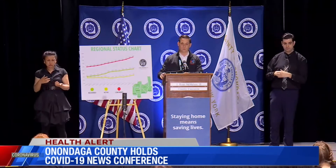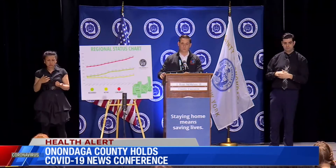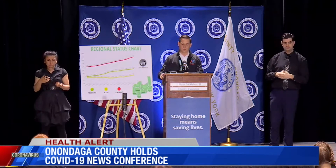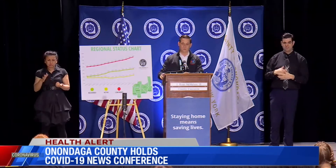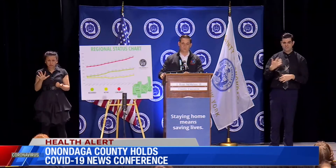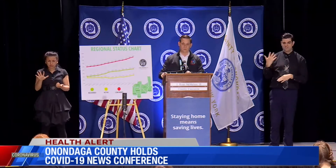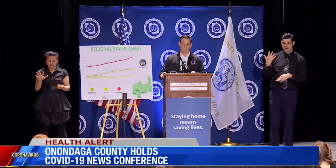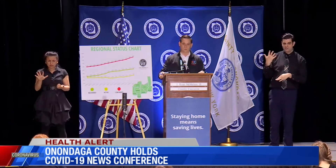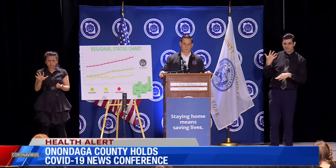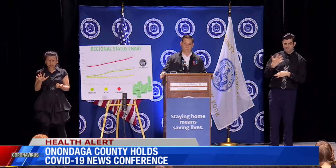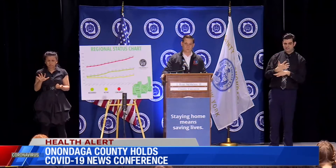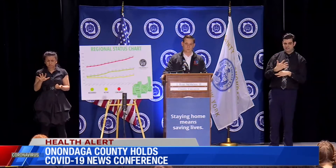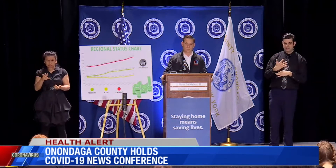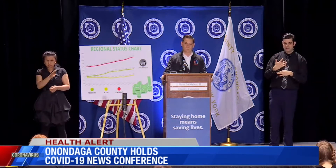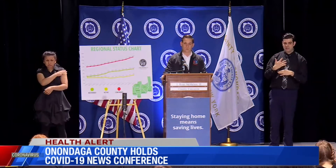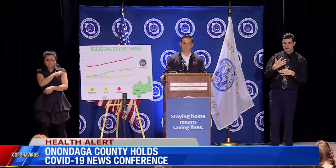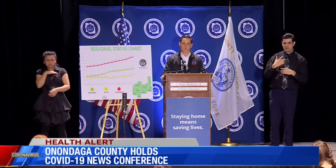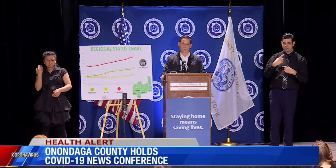announce deaths.